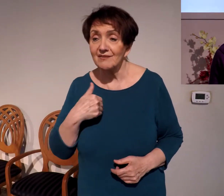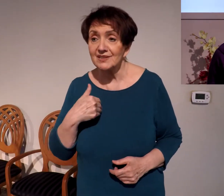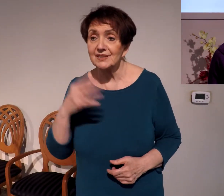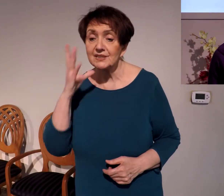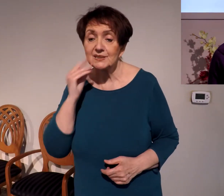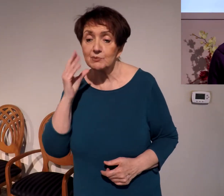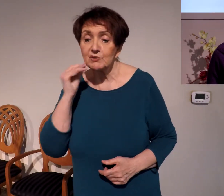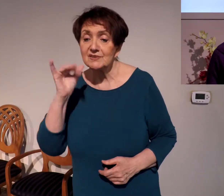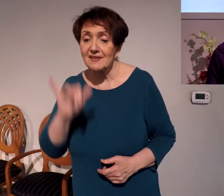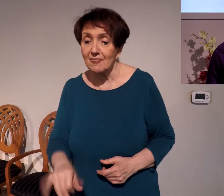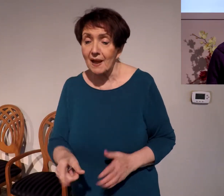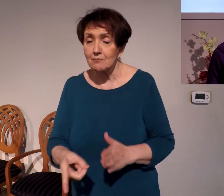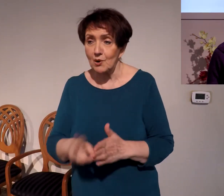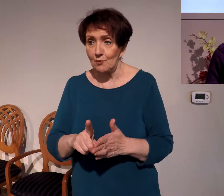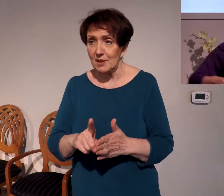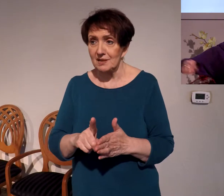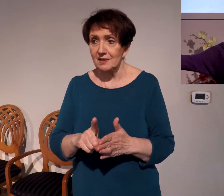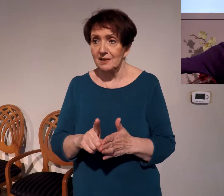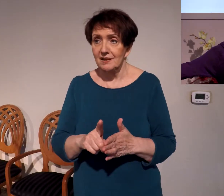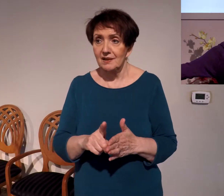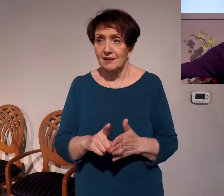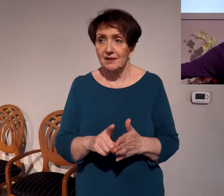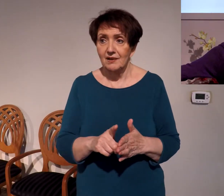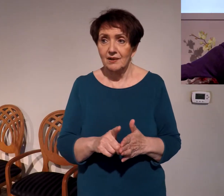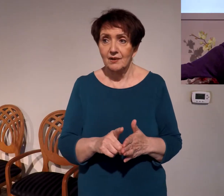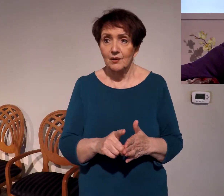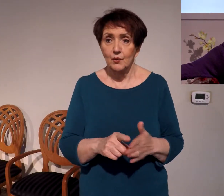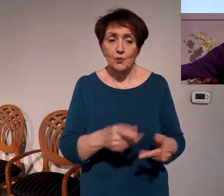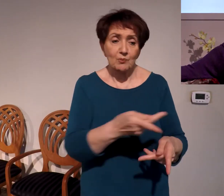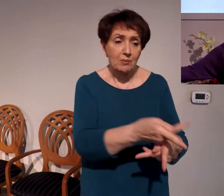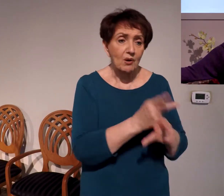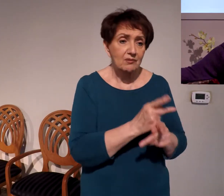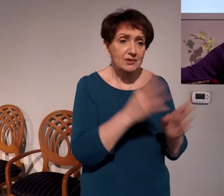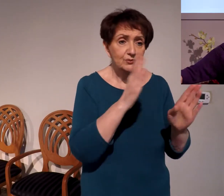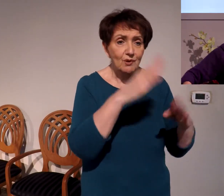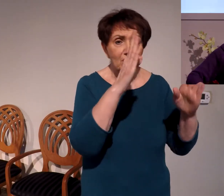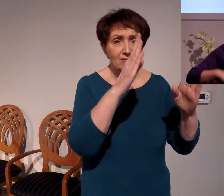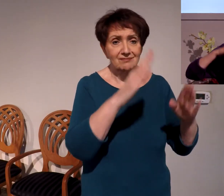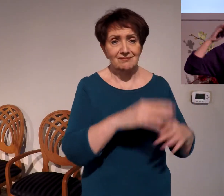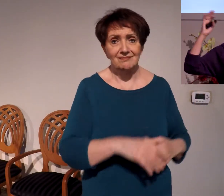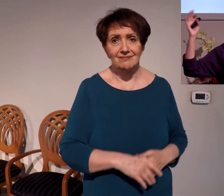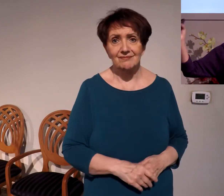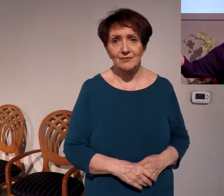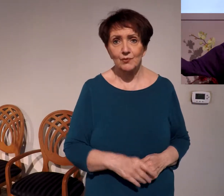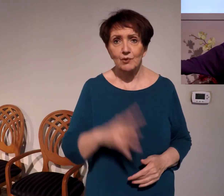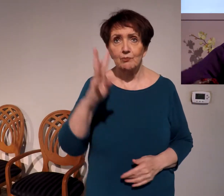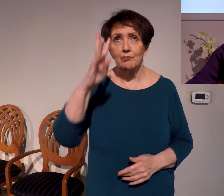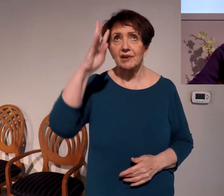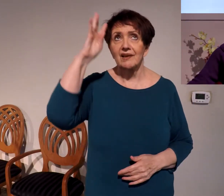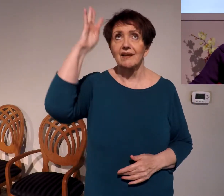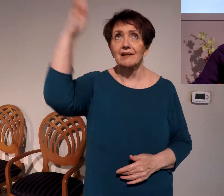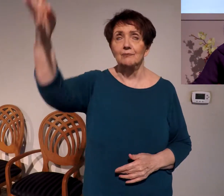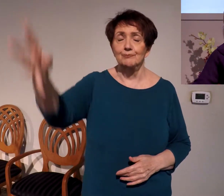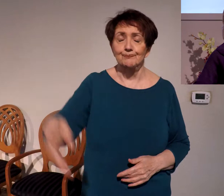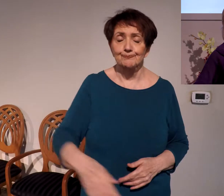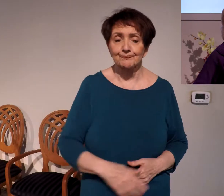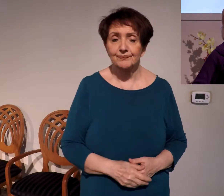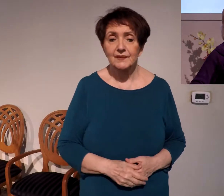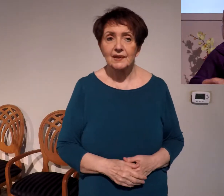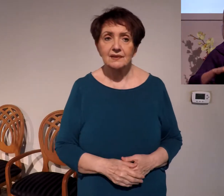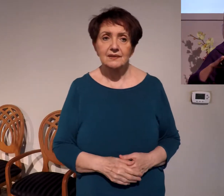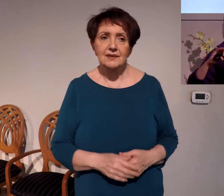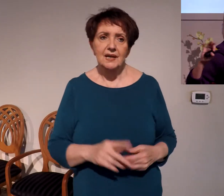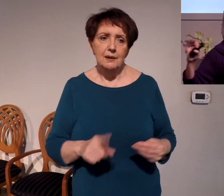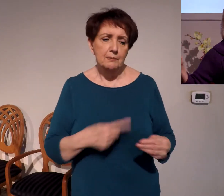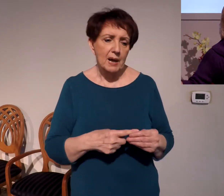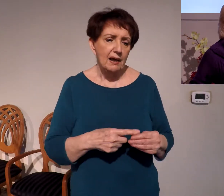the moment, do you see we're borrowing all kinds of trouble? We're making it all up in our minds about how it's going to be,